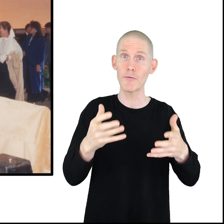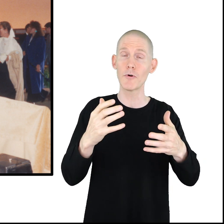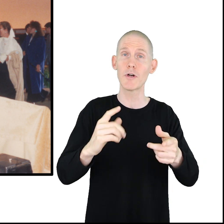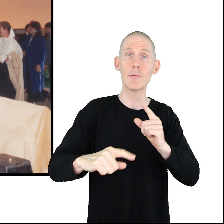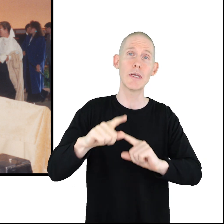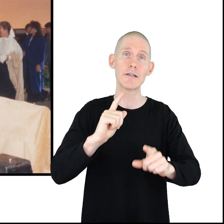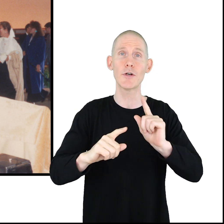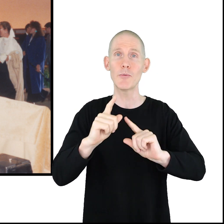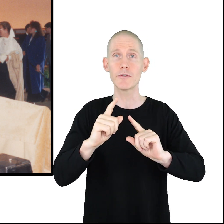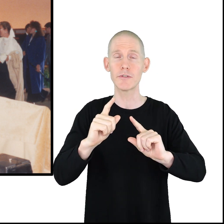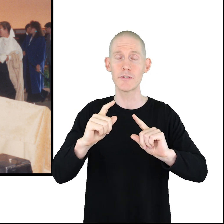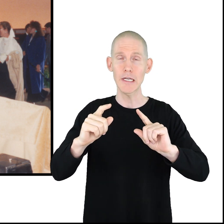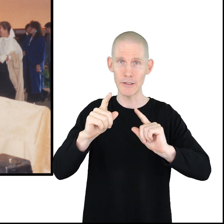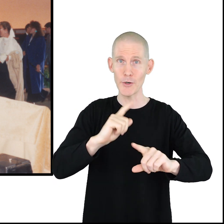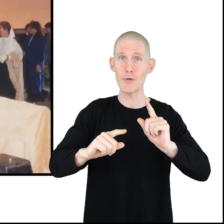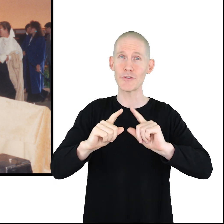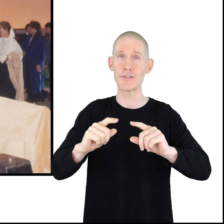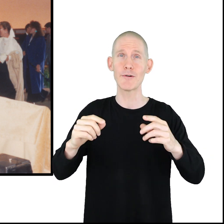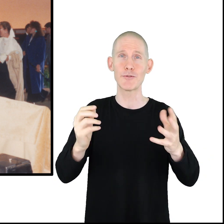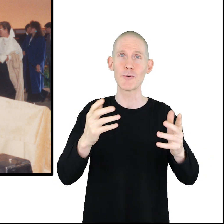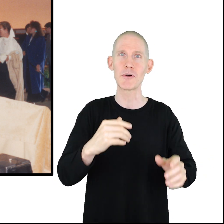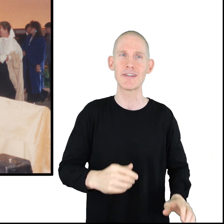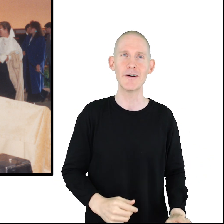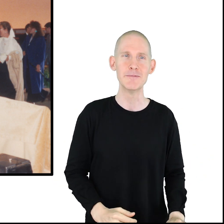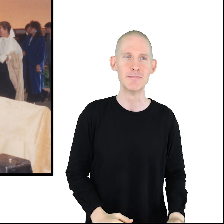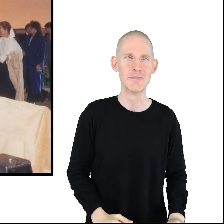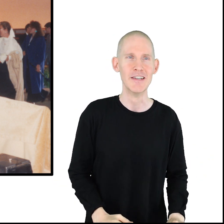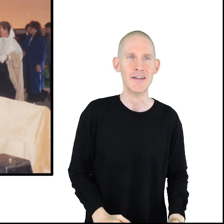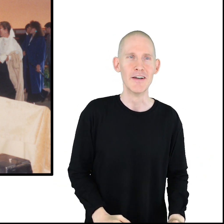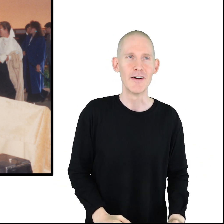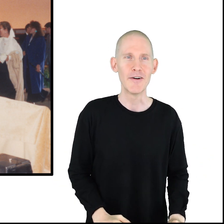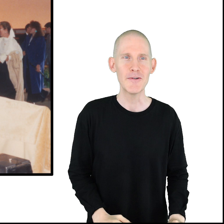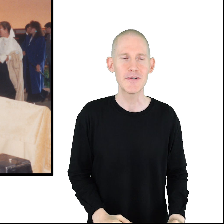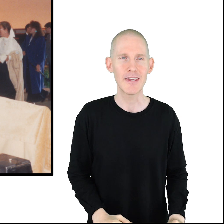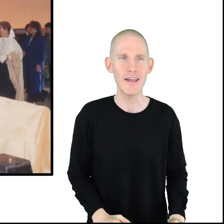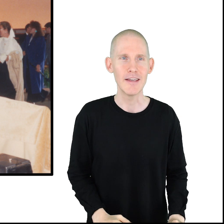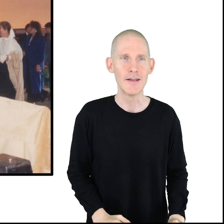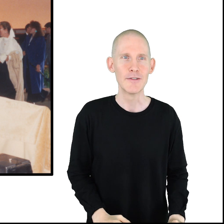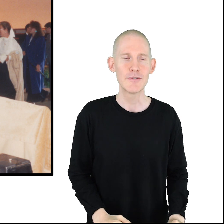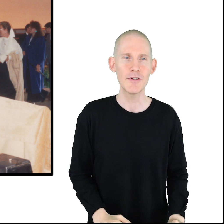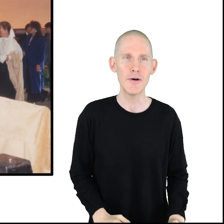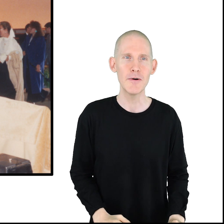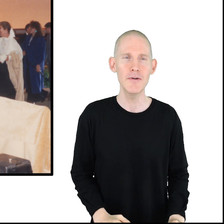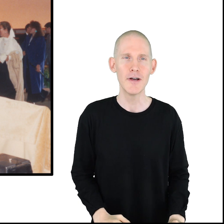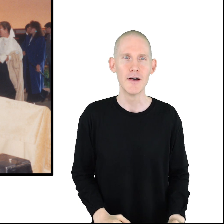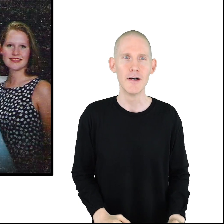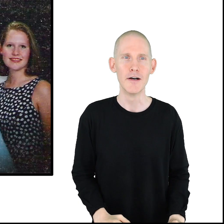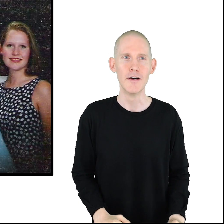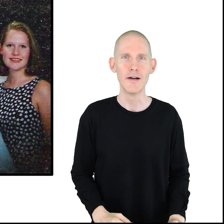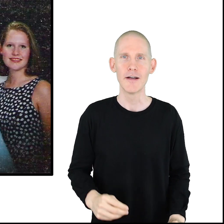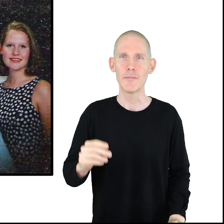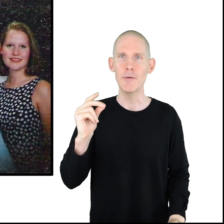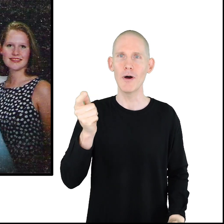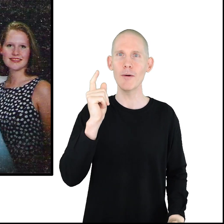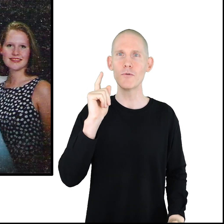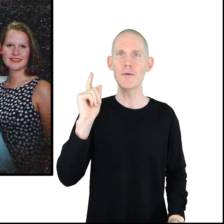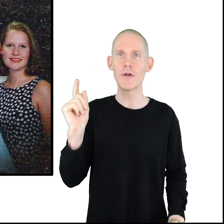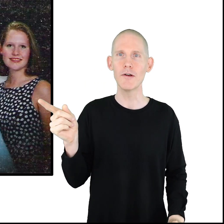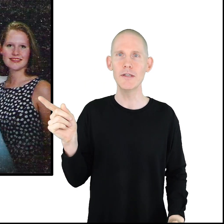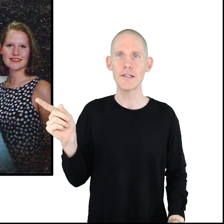program and they had interpreters and stuff. it worked out. Okay. So my mom remarried. That's